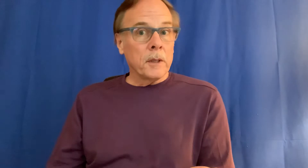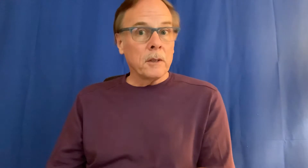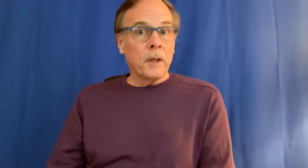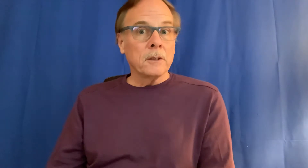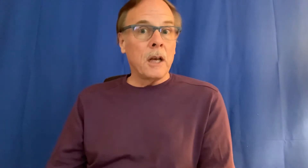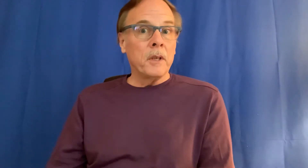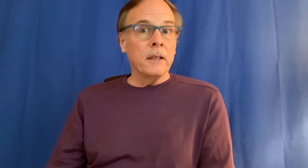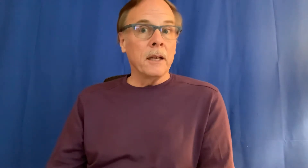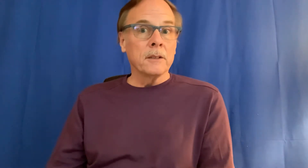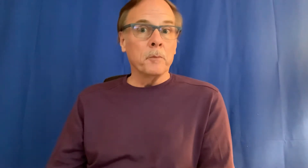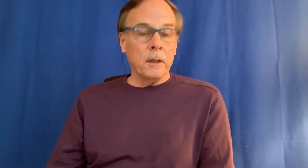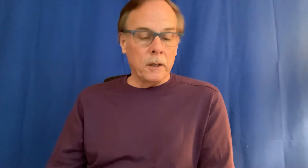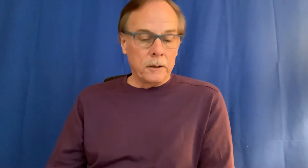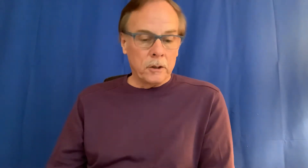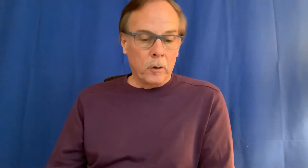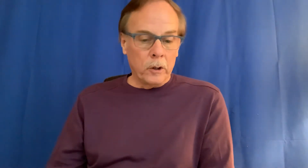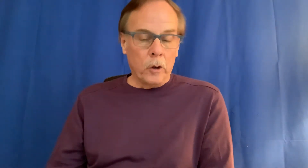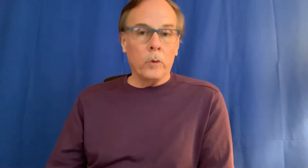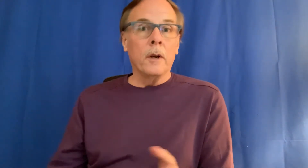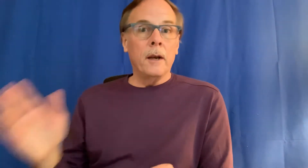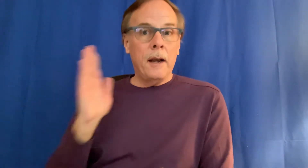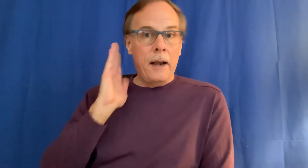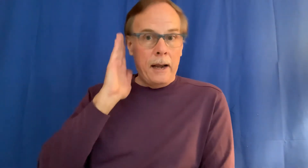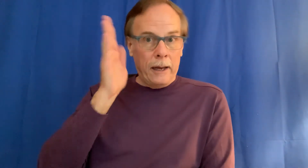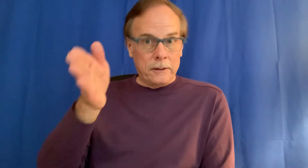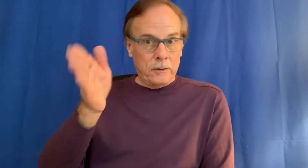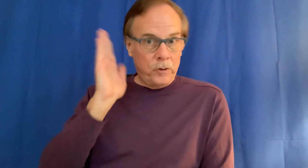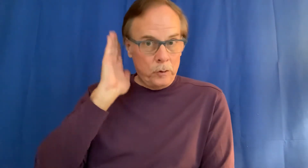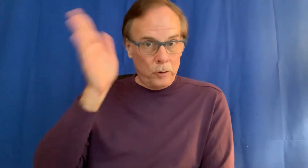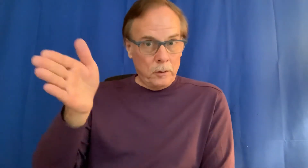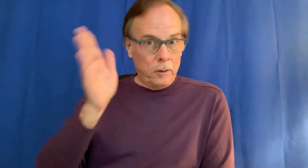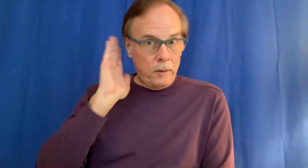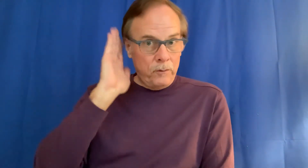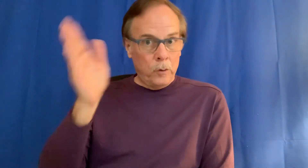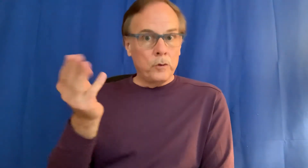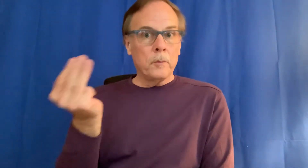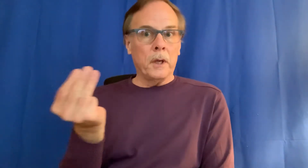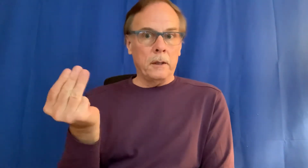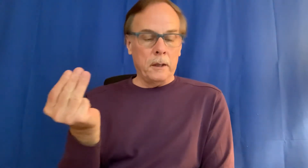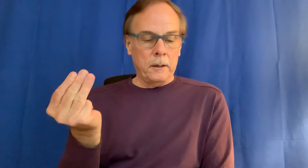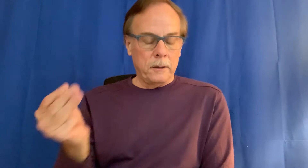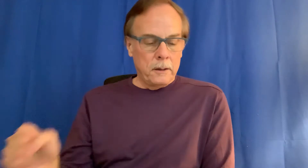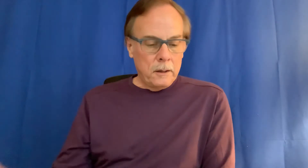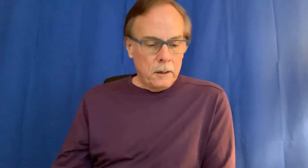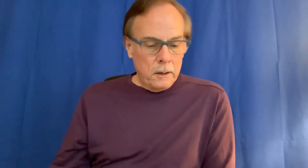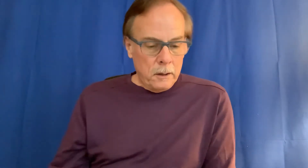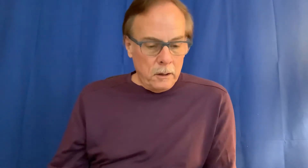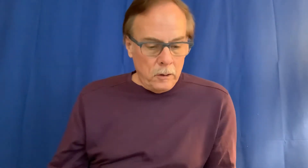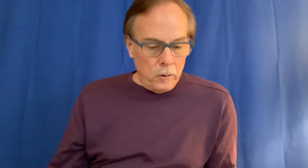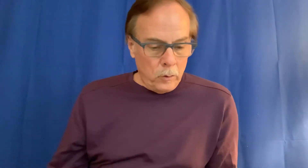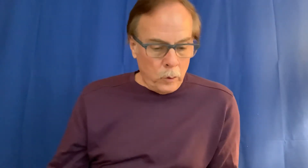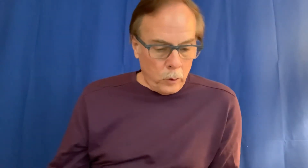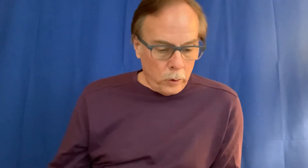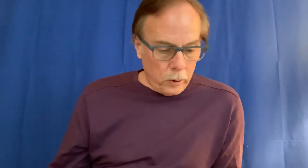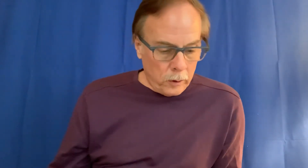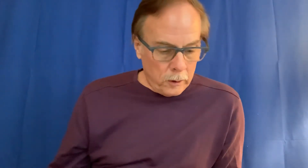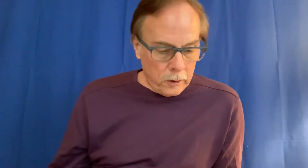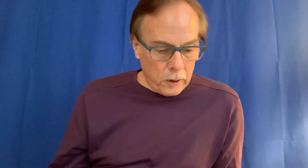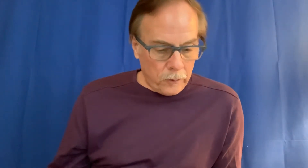something that's happening next Monday. So it would go next, future Monday. Or if we're on